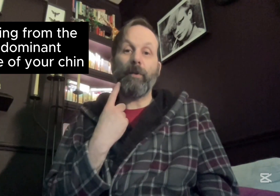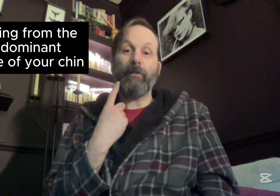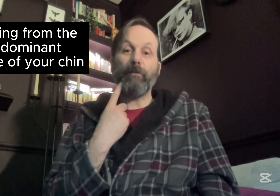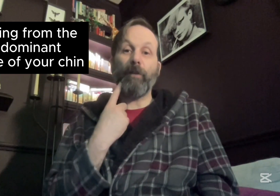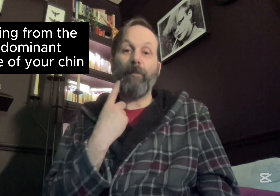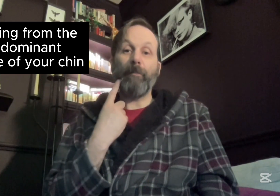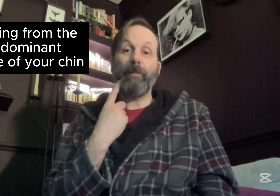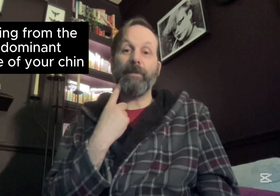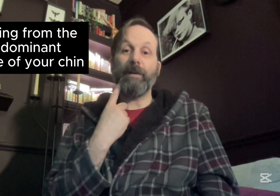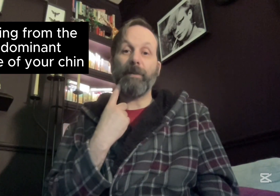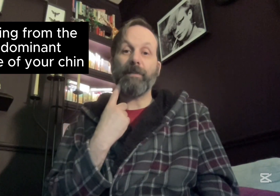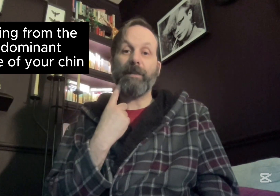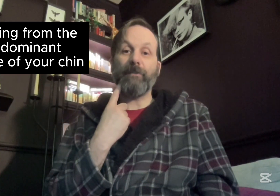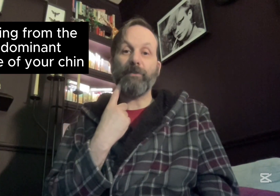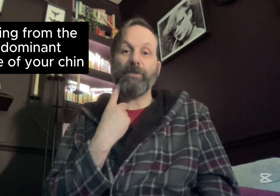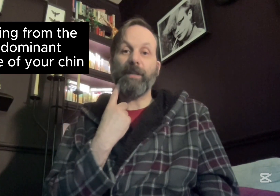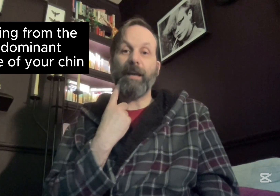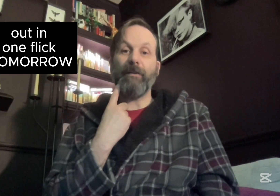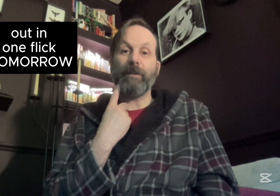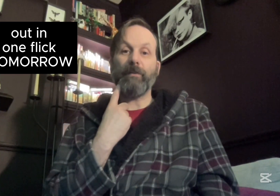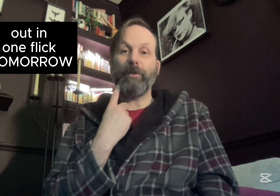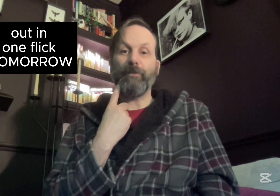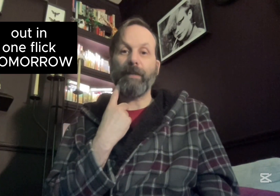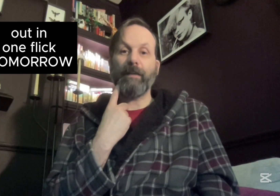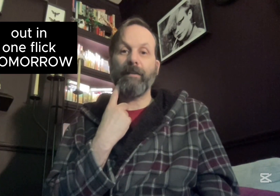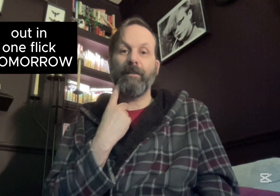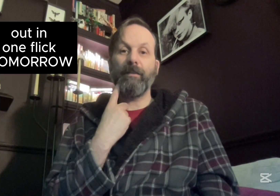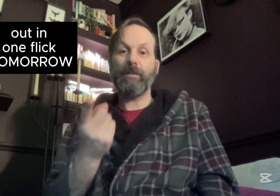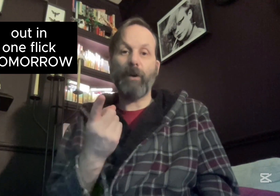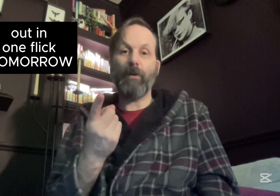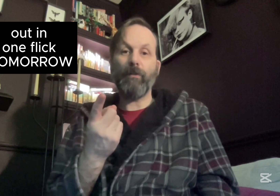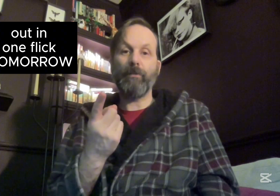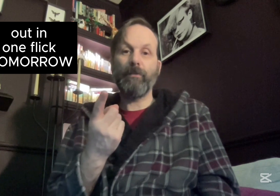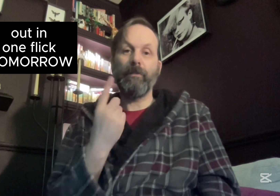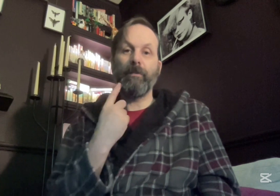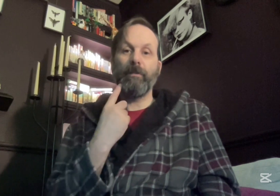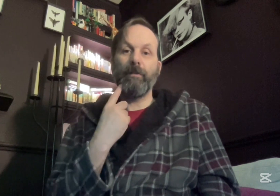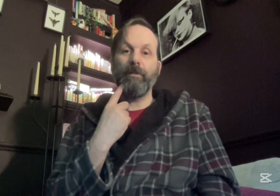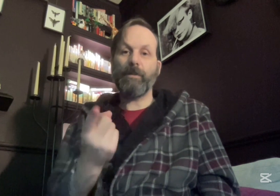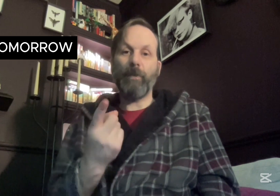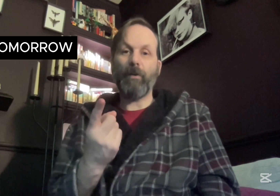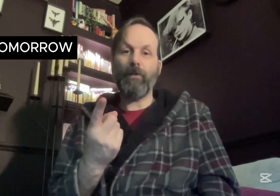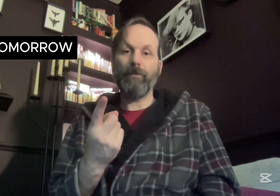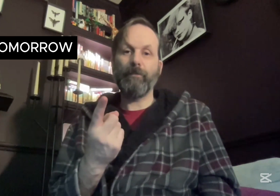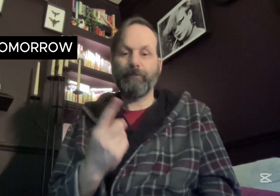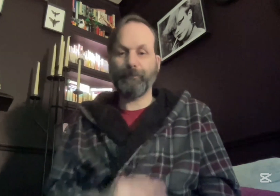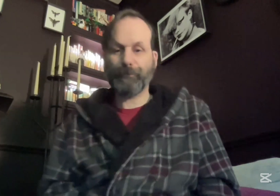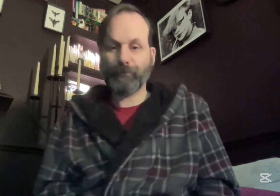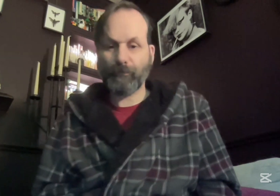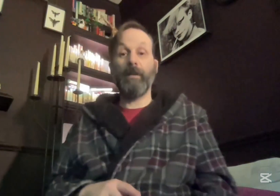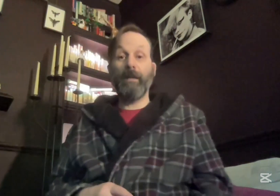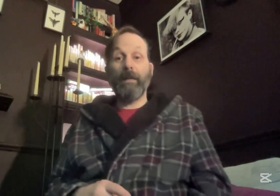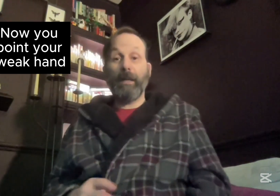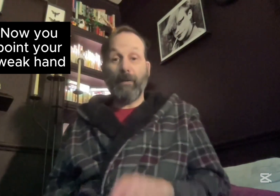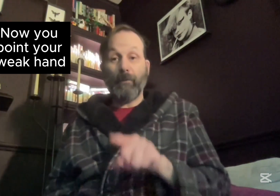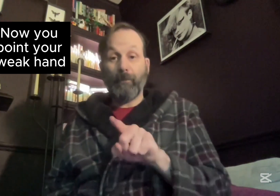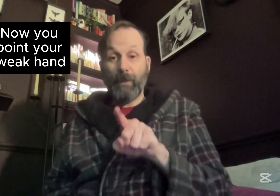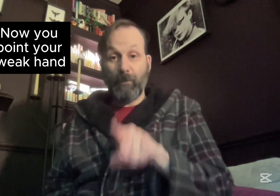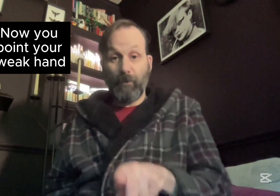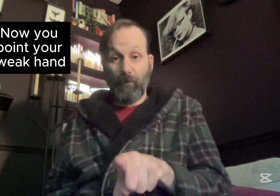Going from the dominant side of your chin out in one flick, tomorrow, tomorrow. Now, you put your